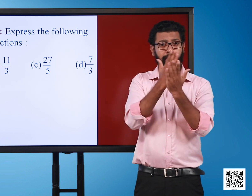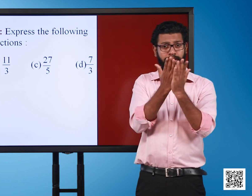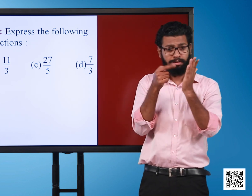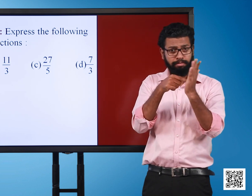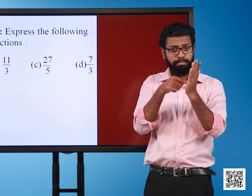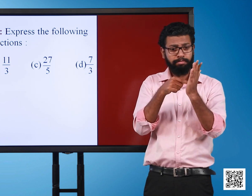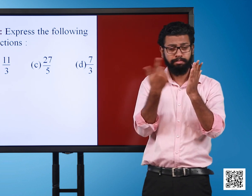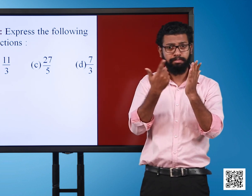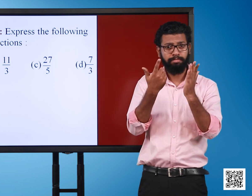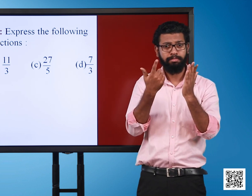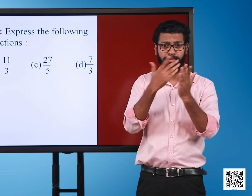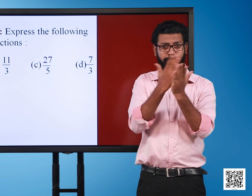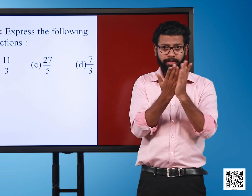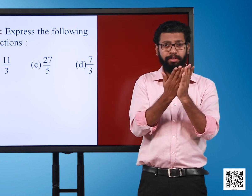Express the following as mixed fractions.